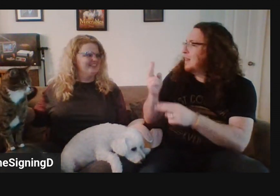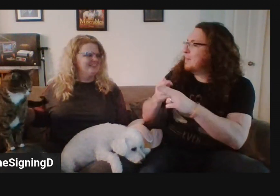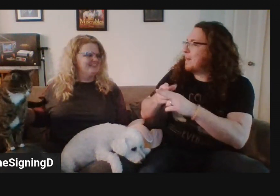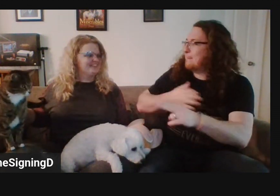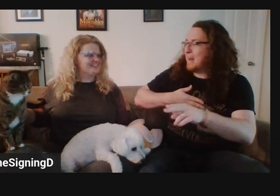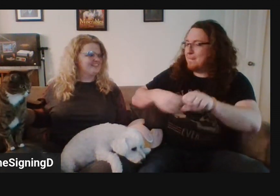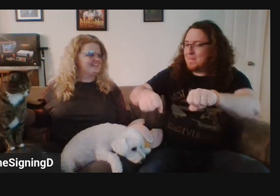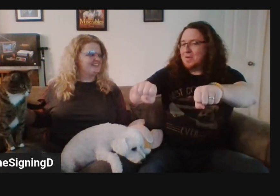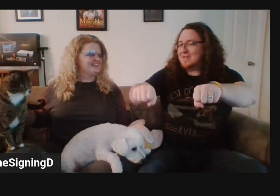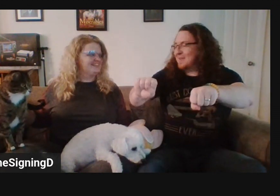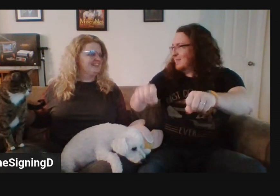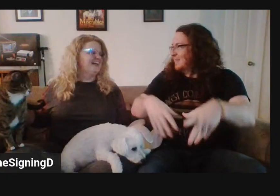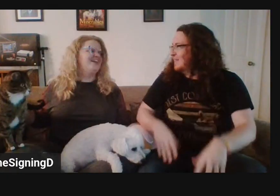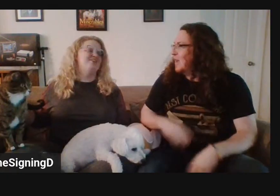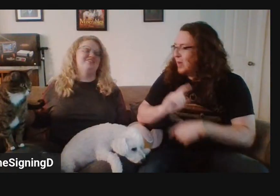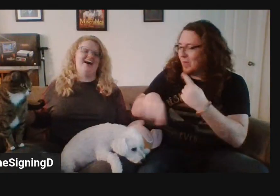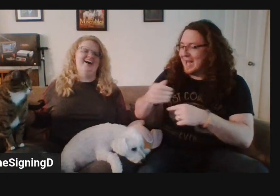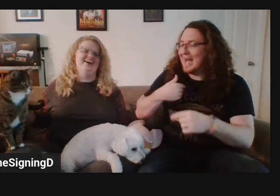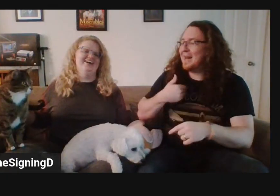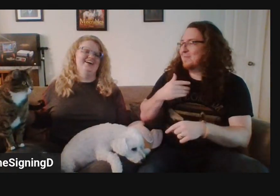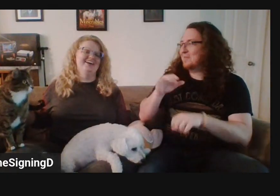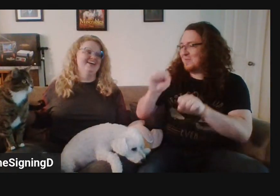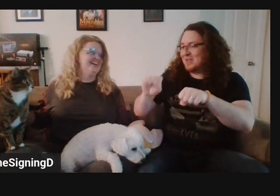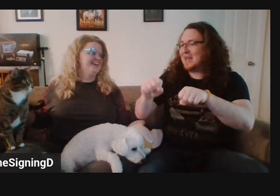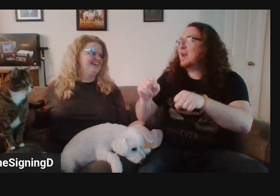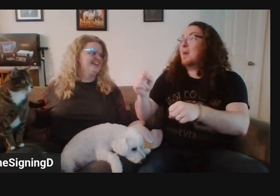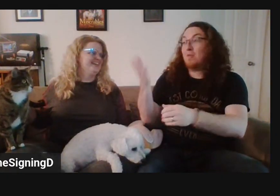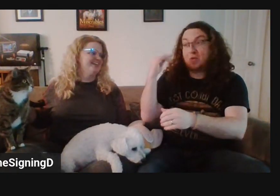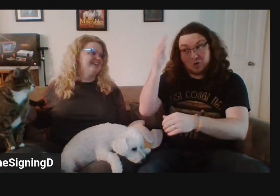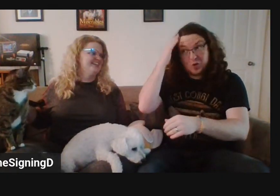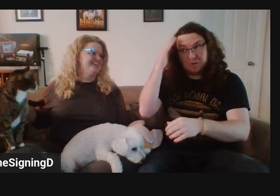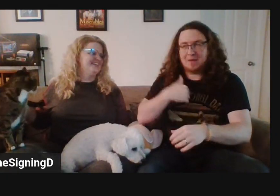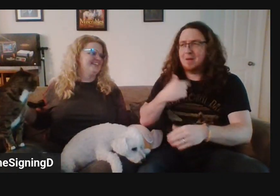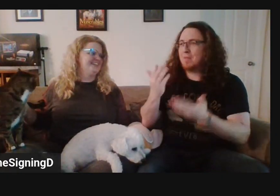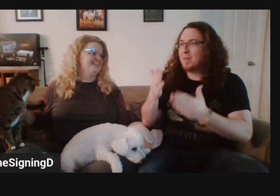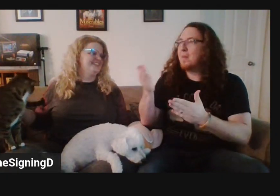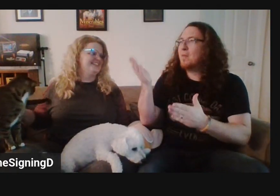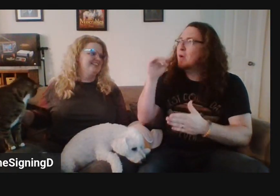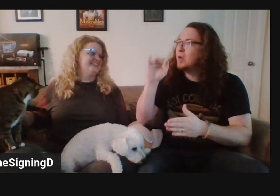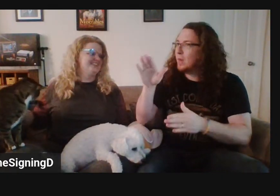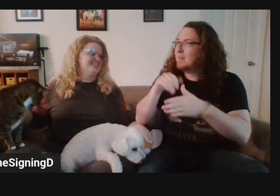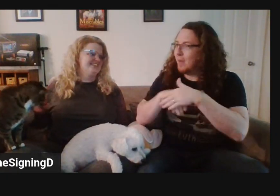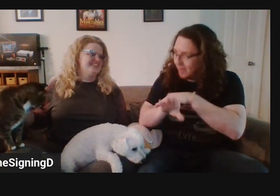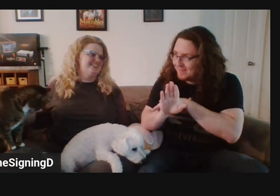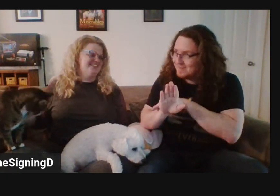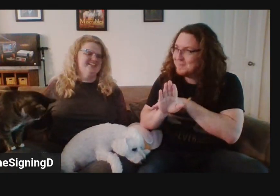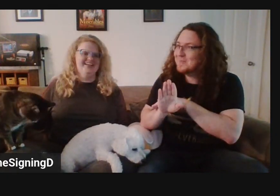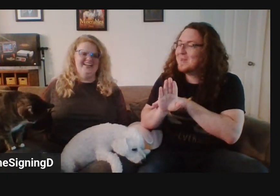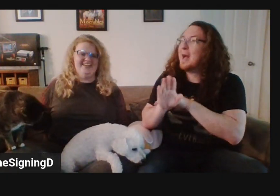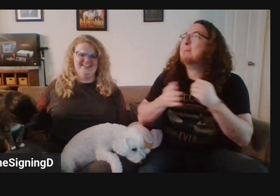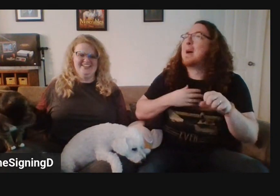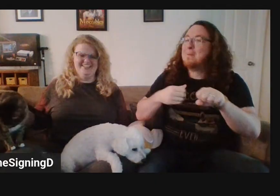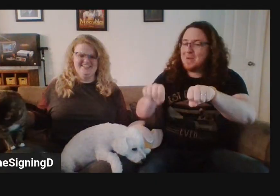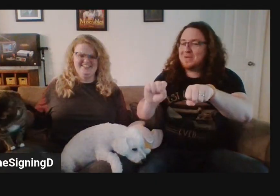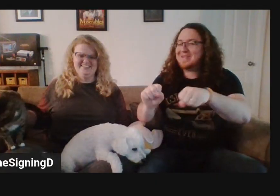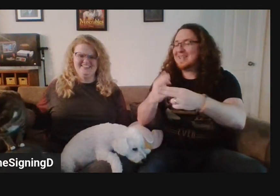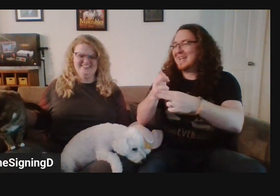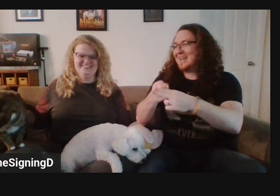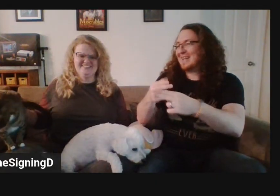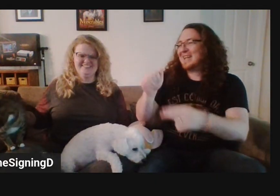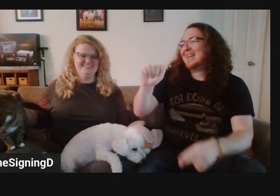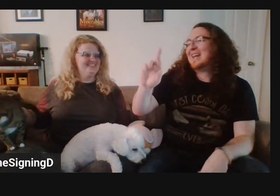my motorcycle. When I had a motorcycle, before you knew me, probably before you were born, my motorcycle's name